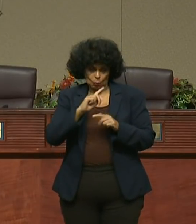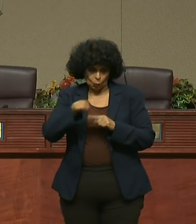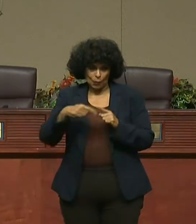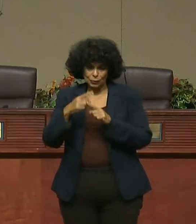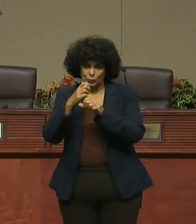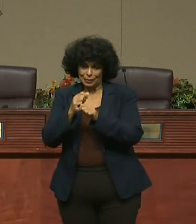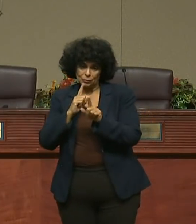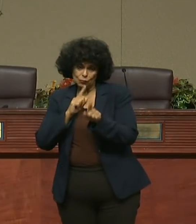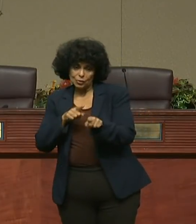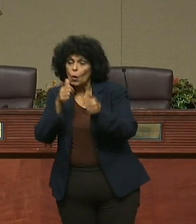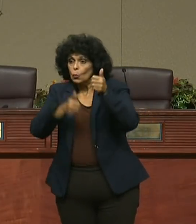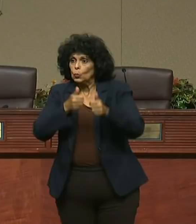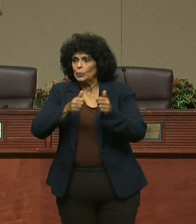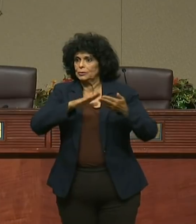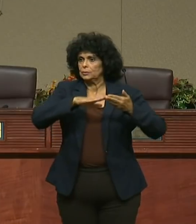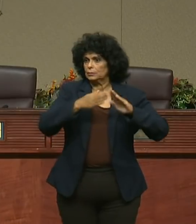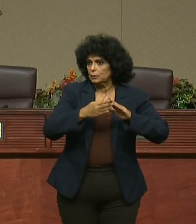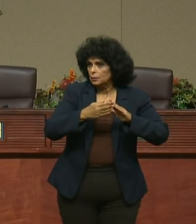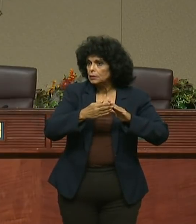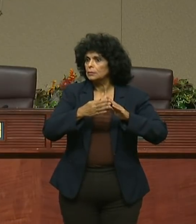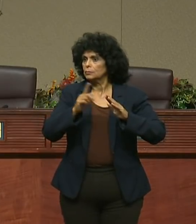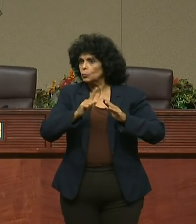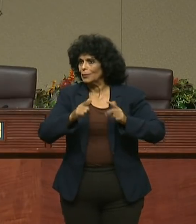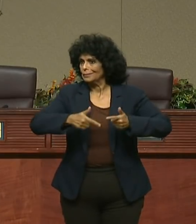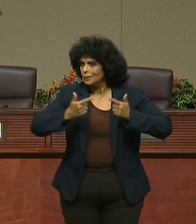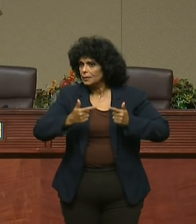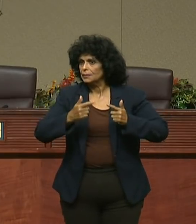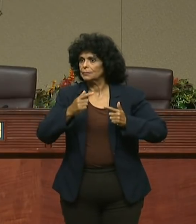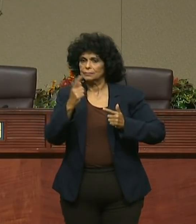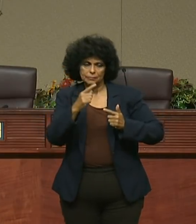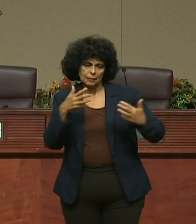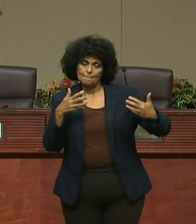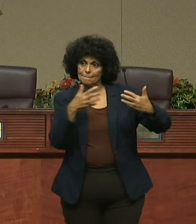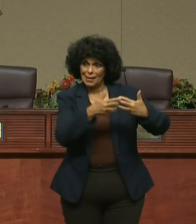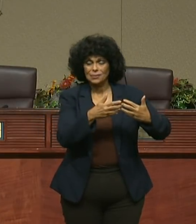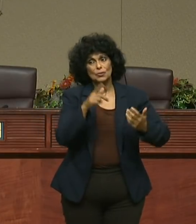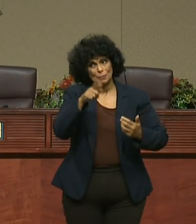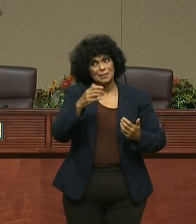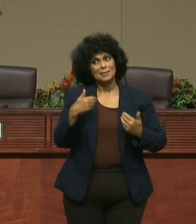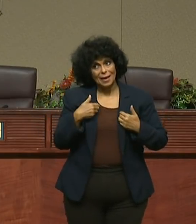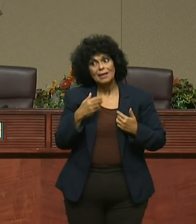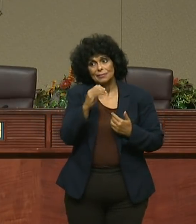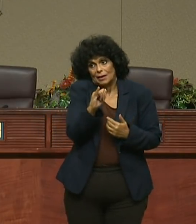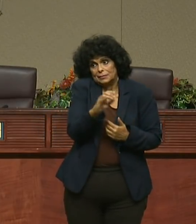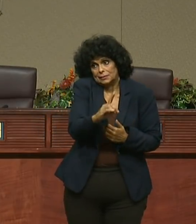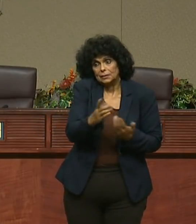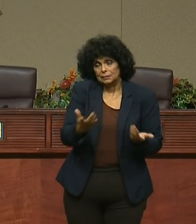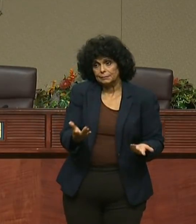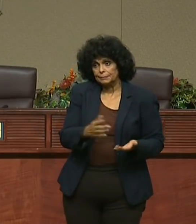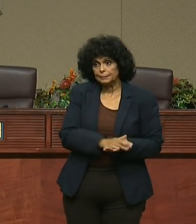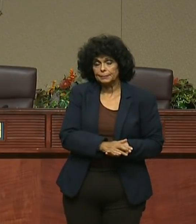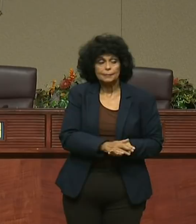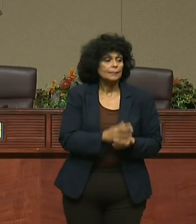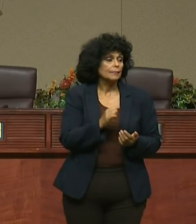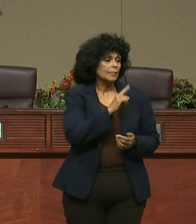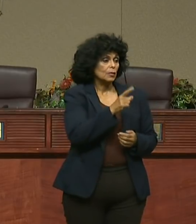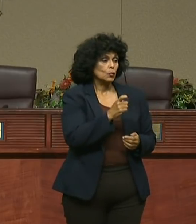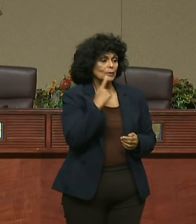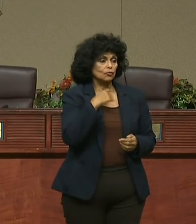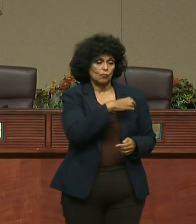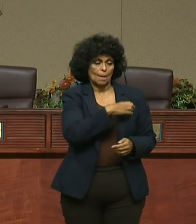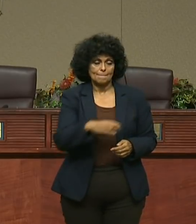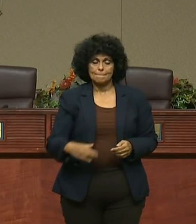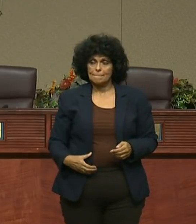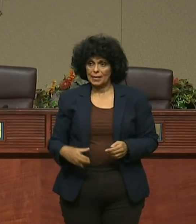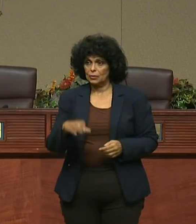results back. So there have to be some form of ID. Thank you. These last few are for you, Mayor Demings. This one comes from